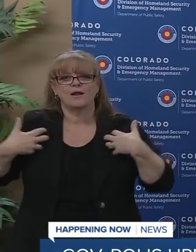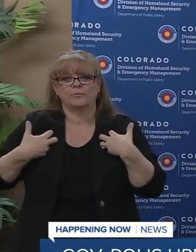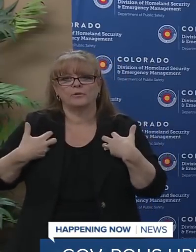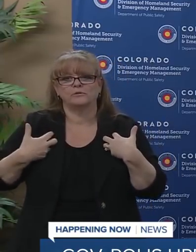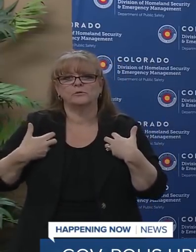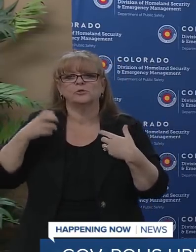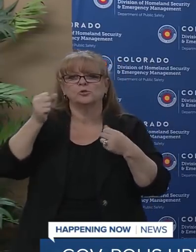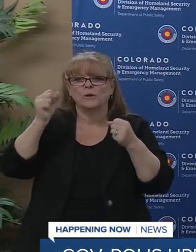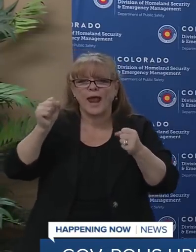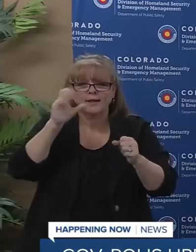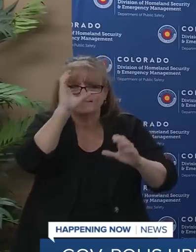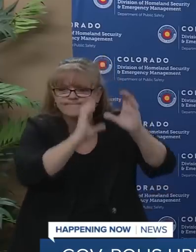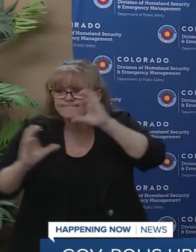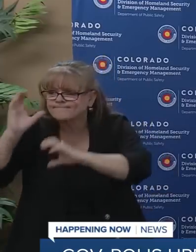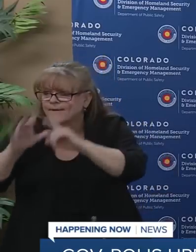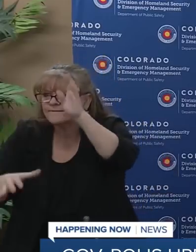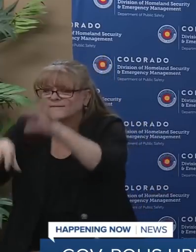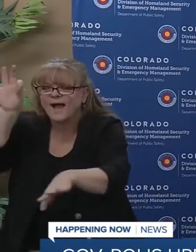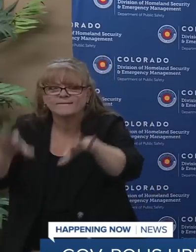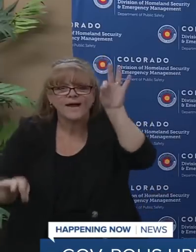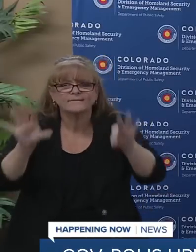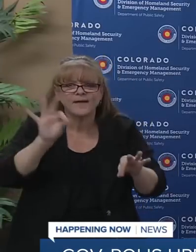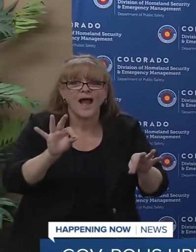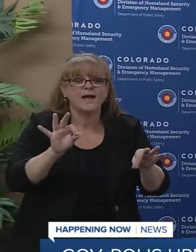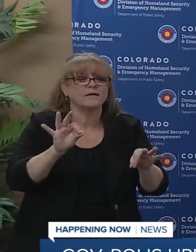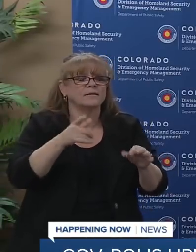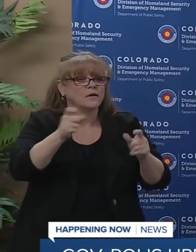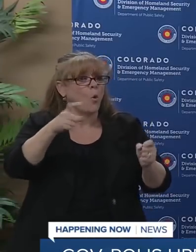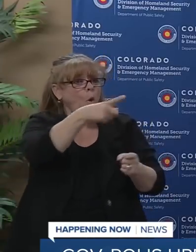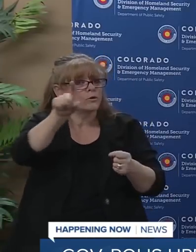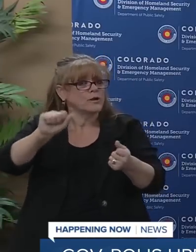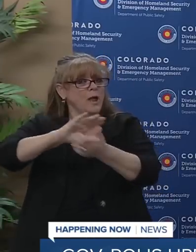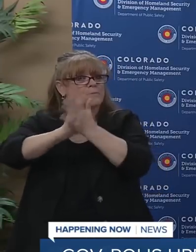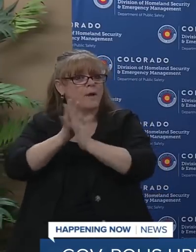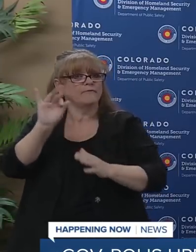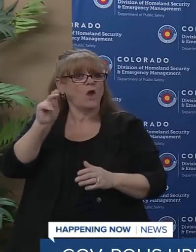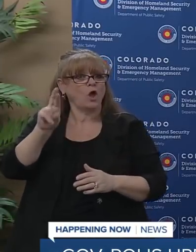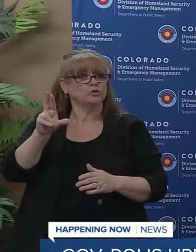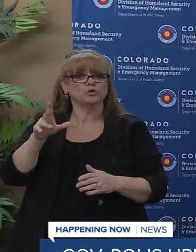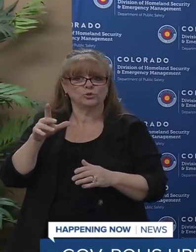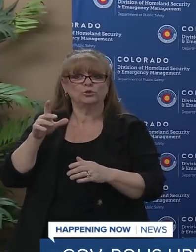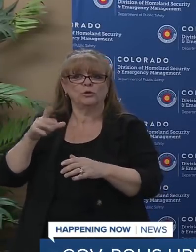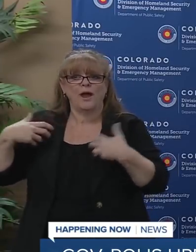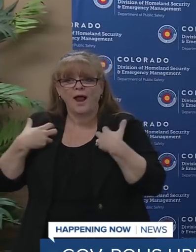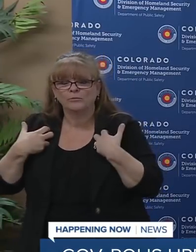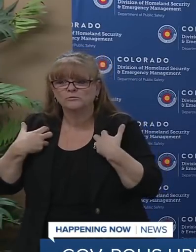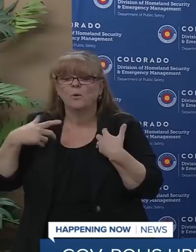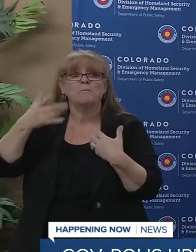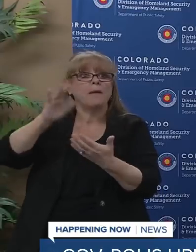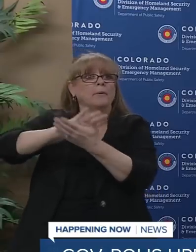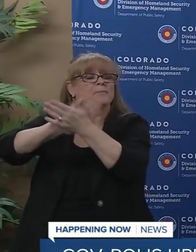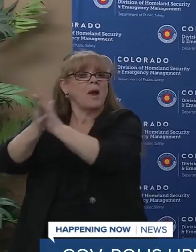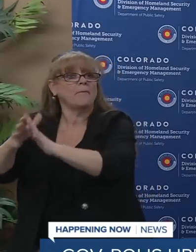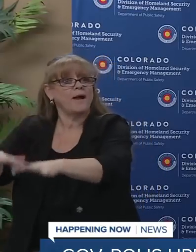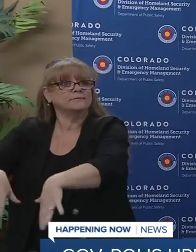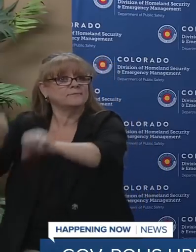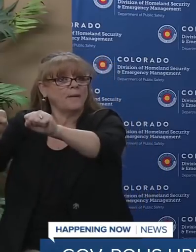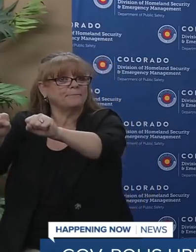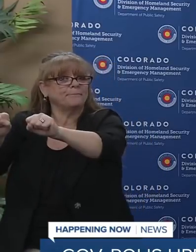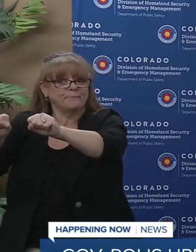to foster or adopt. Some are able to do in-person adoptions now. Some are unable to just operationally,